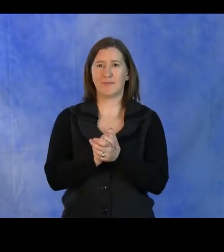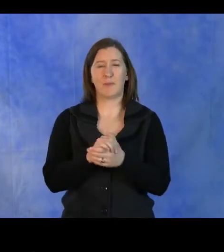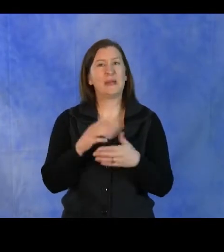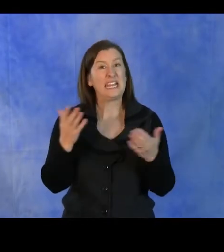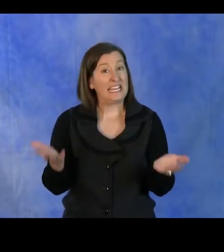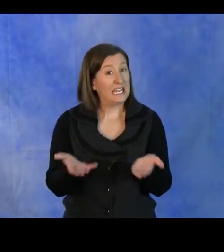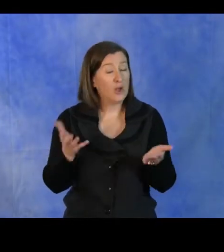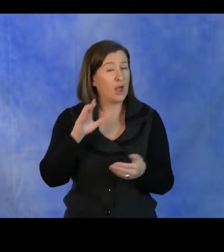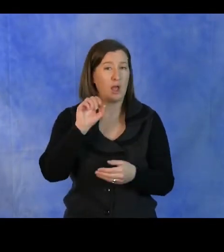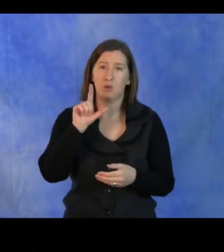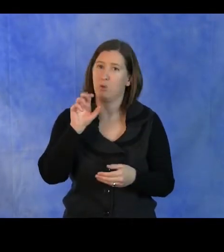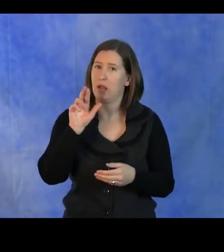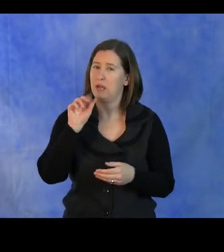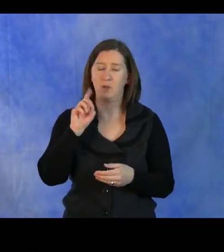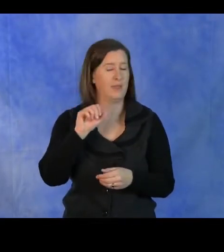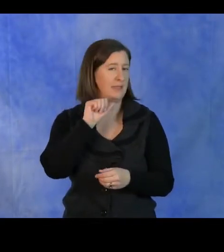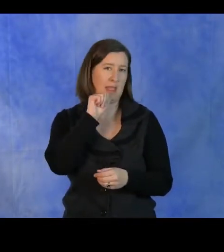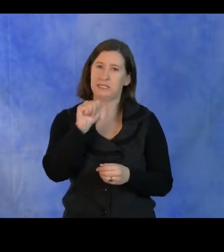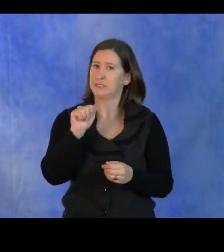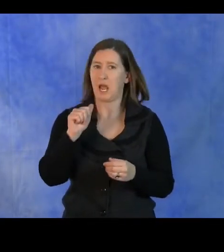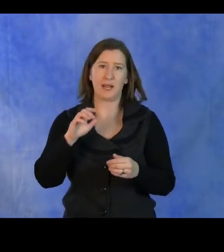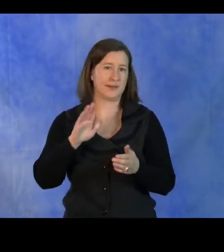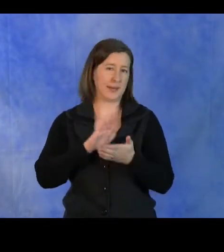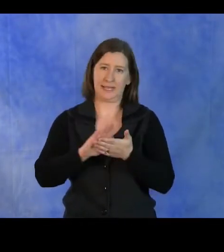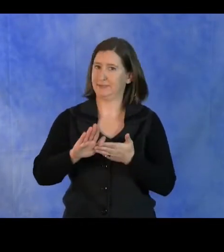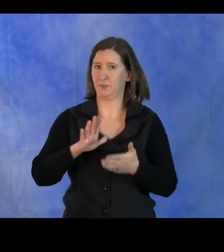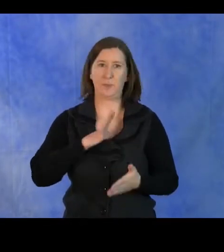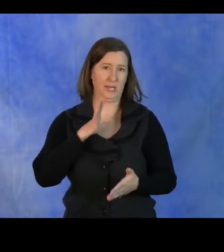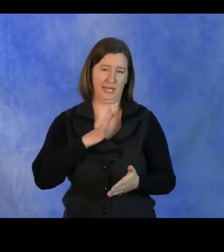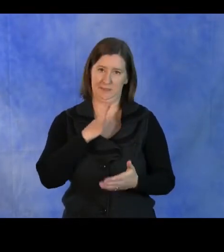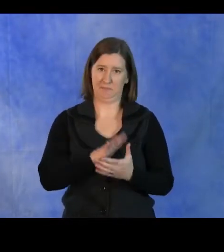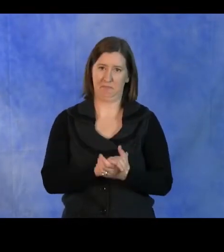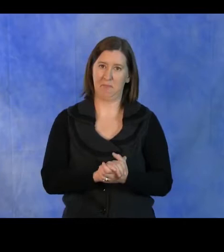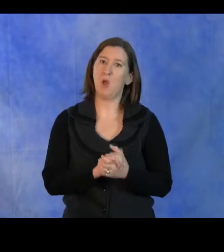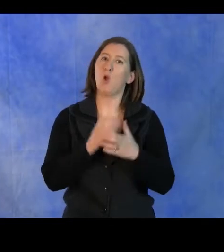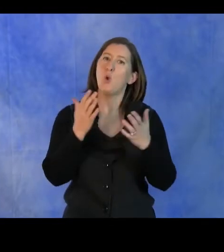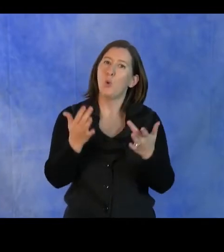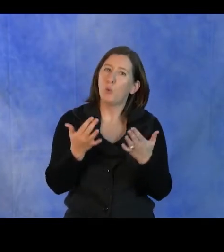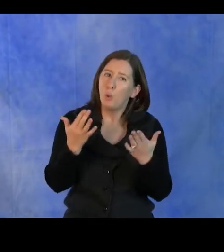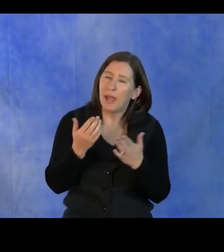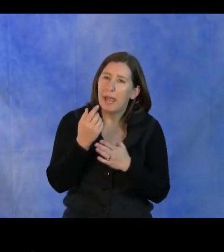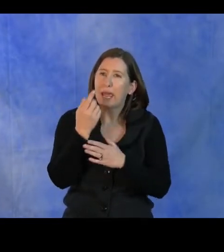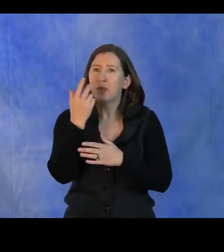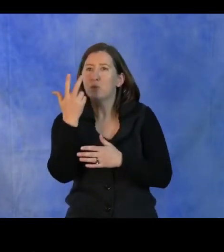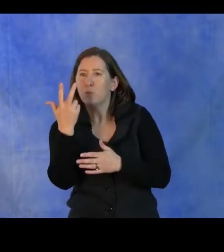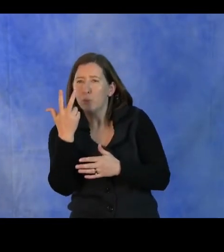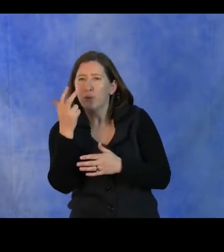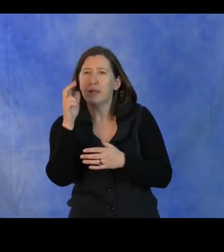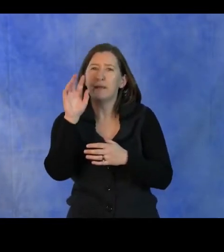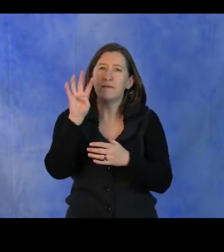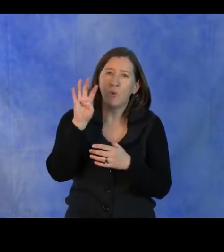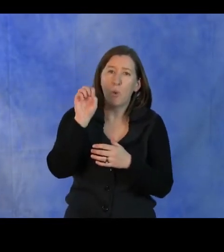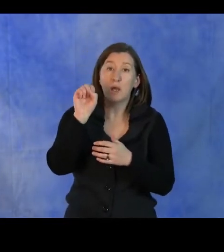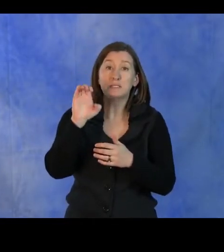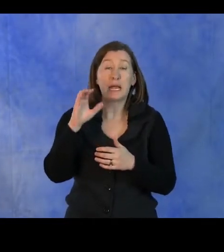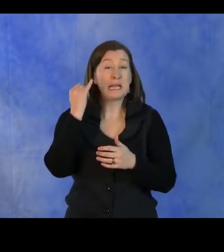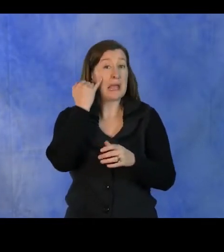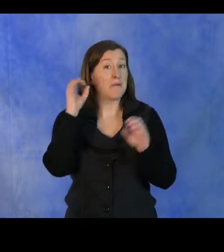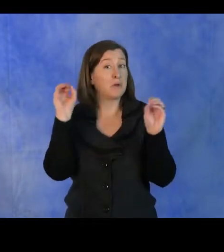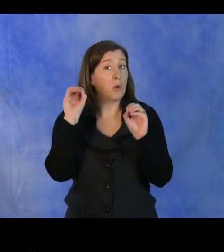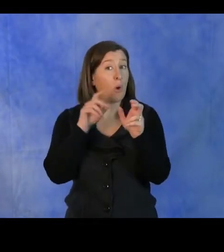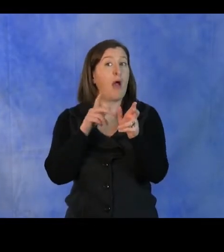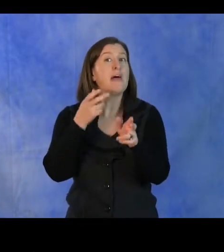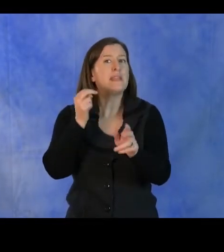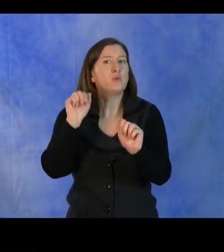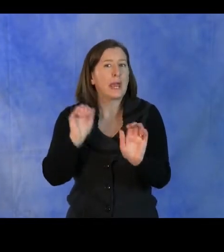up, let's go." But here in Colorado, that is not a nice, polite thing to do. You have to wait 3